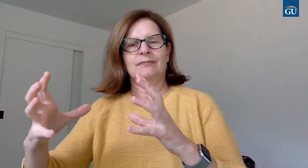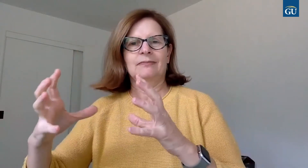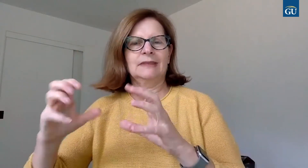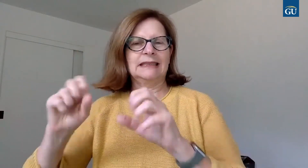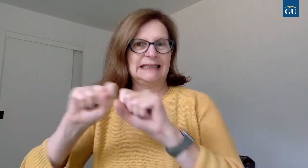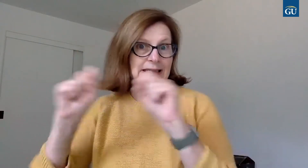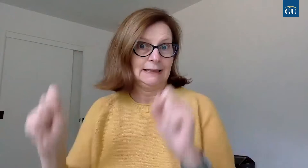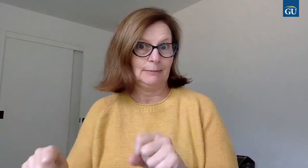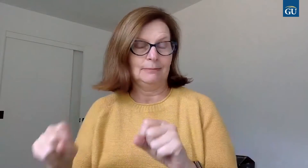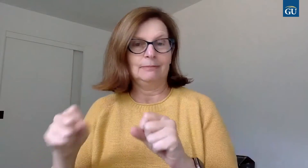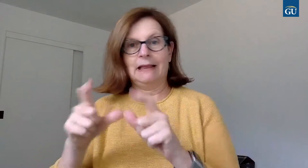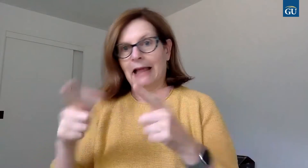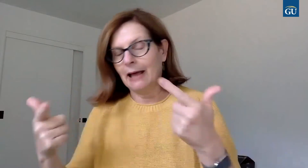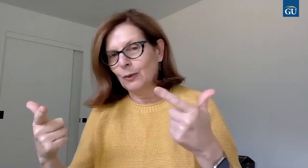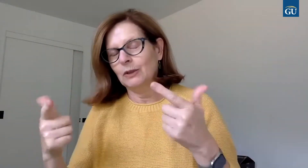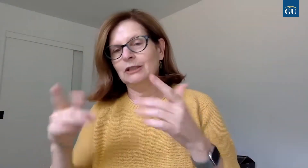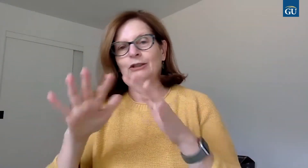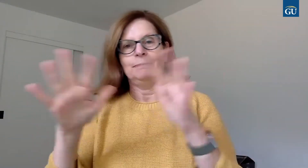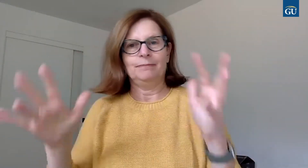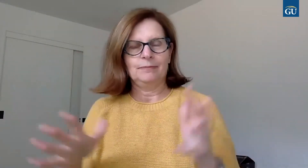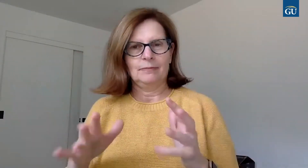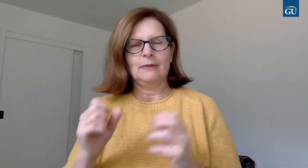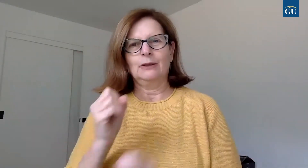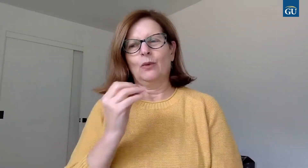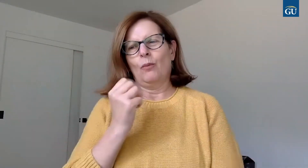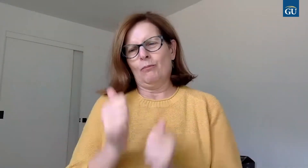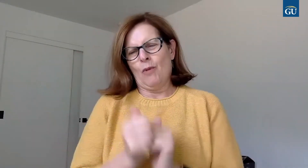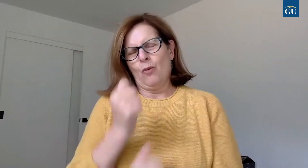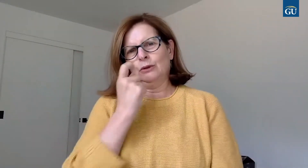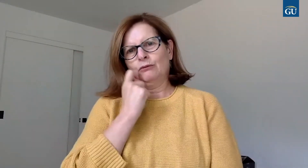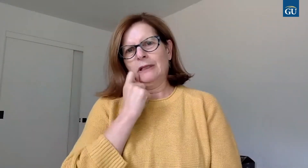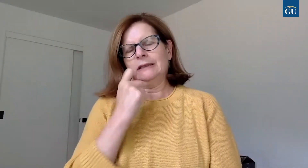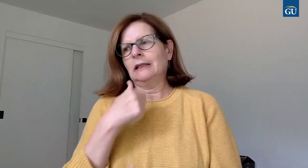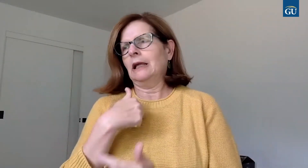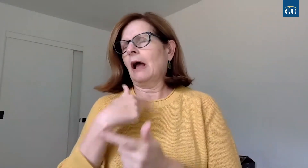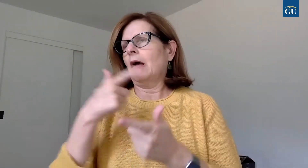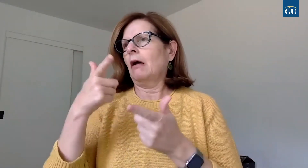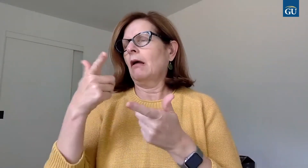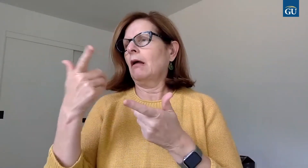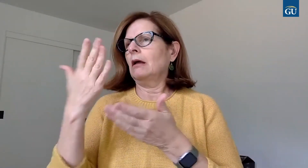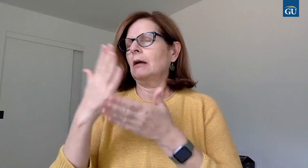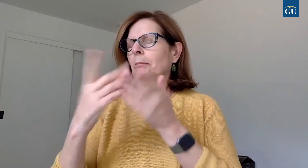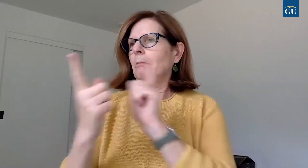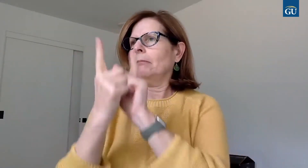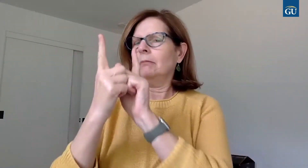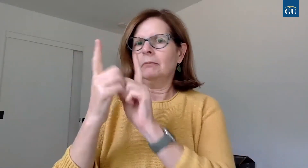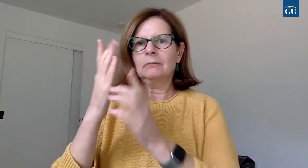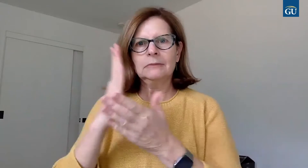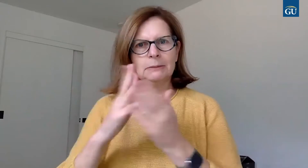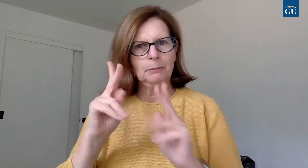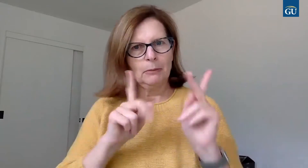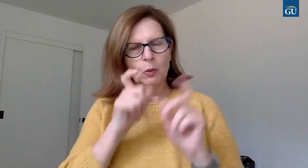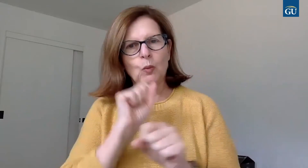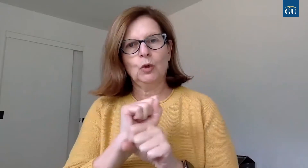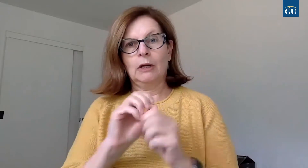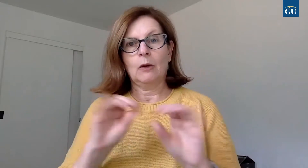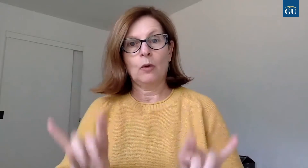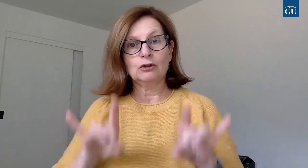structure of that system or language. So, recently I ran into people who worked in Australia,